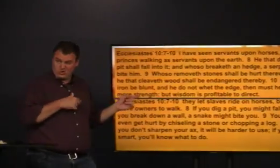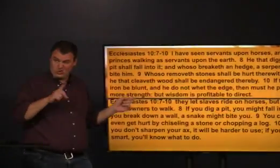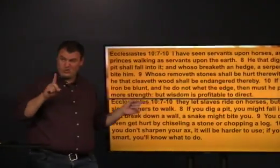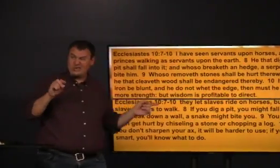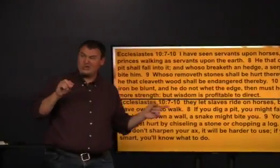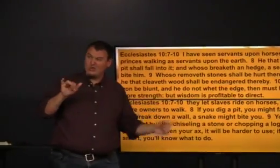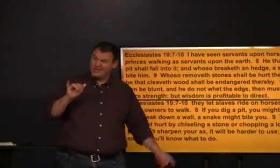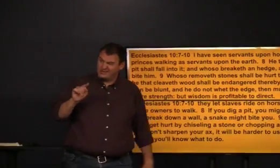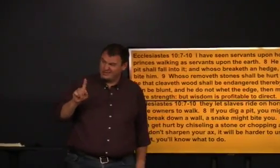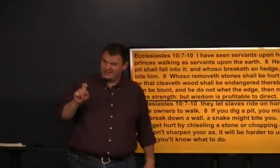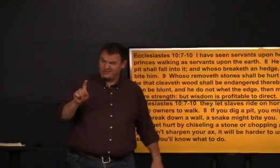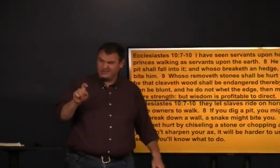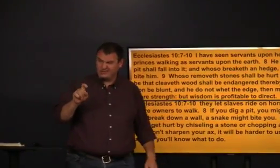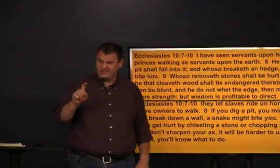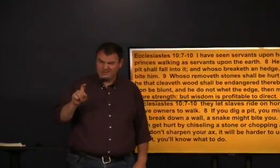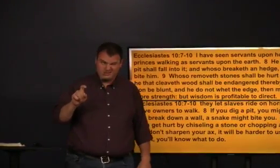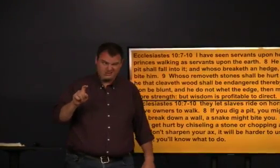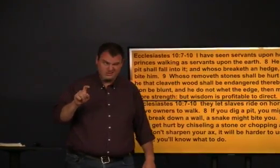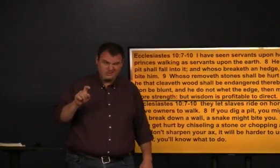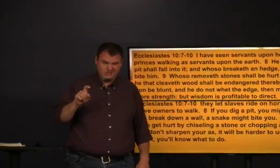Do we do it?